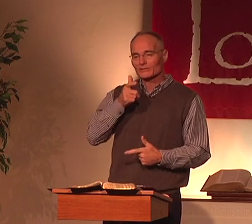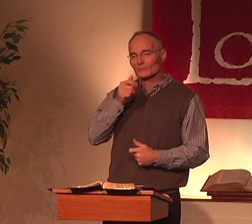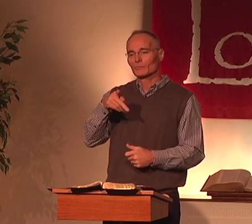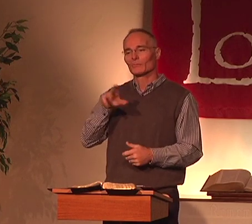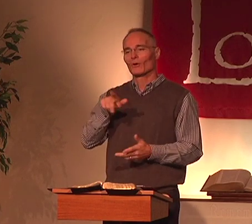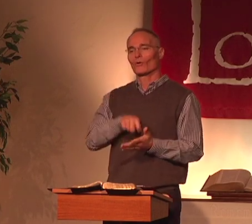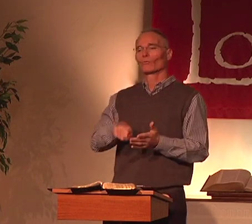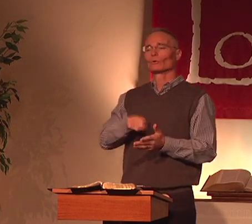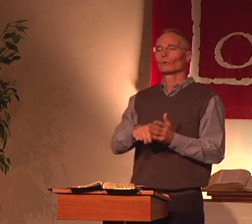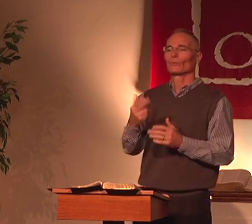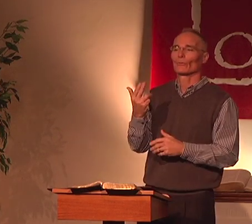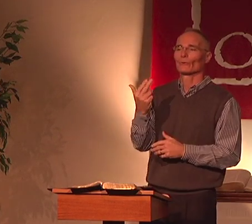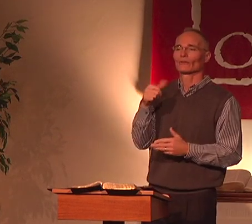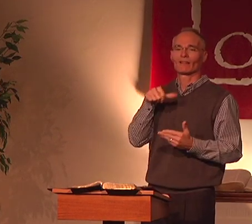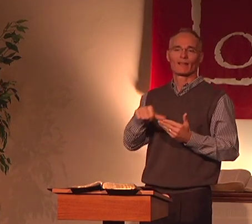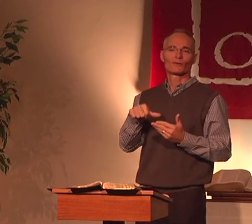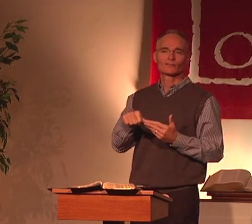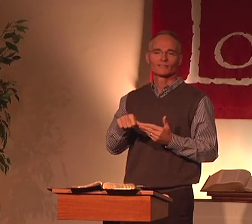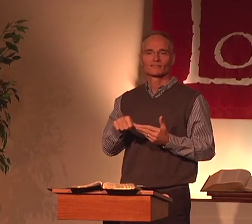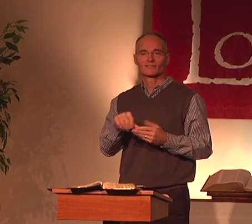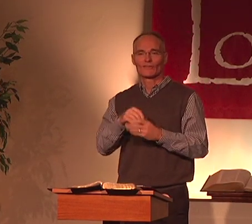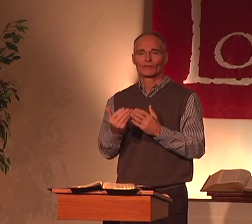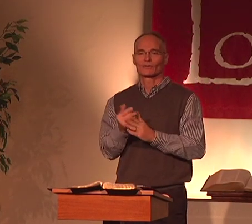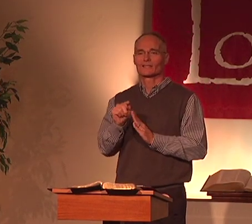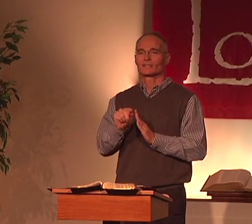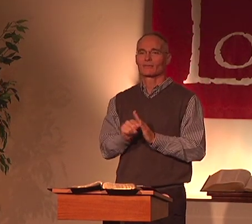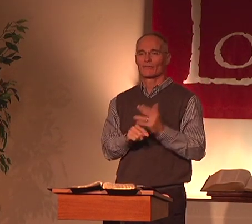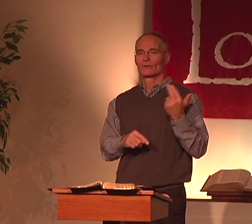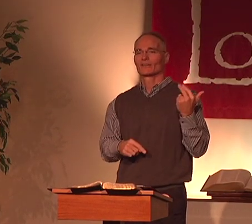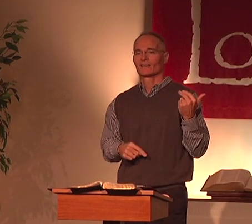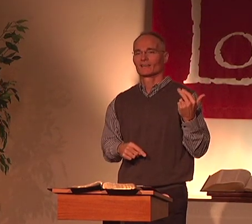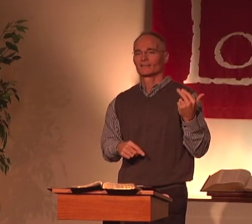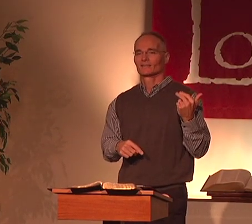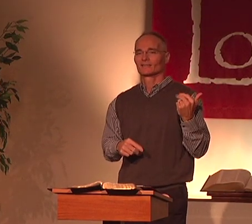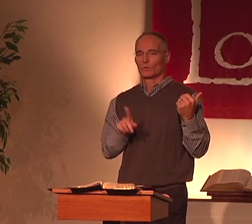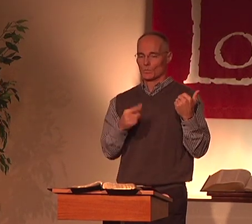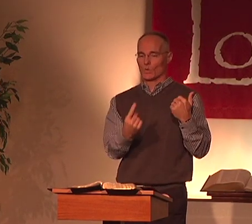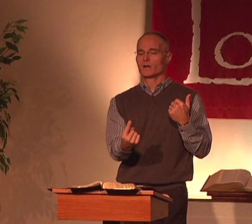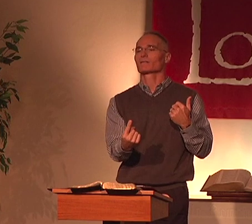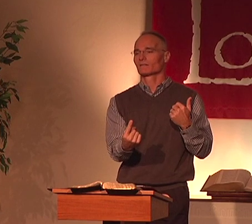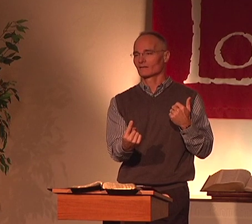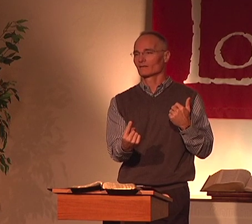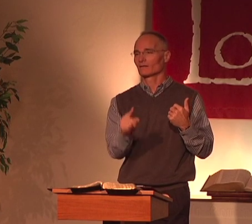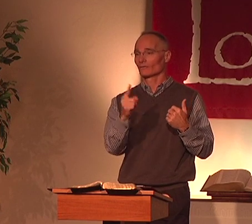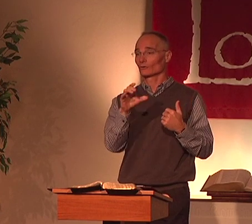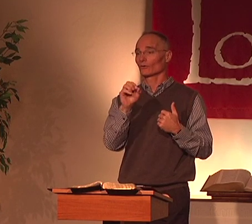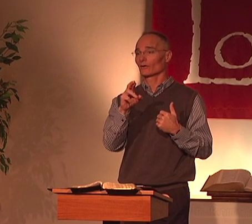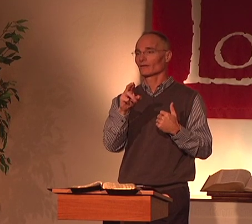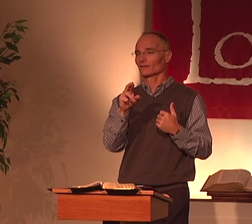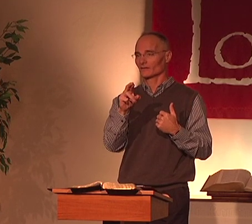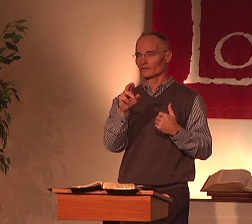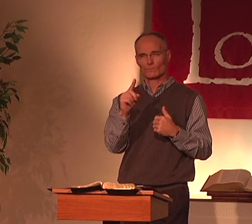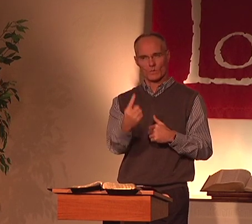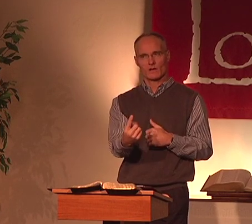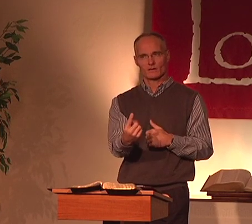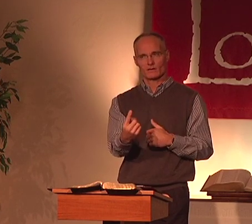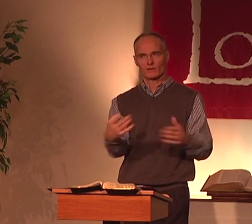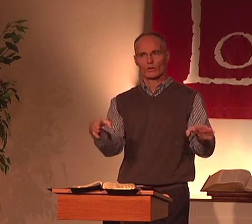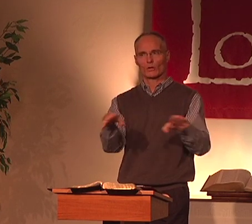You know It's interesting Paul wrote Thirteen letters In the New Testament Thirteen This is just One In